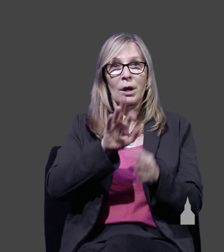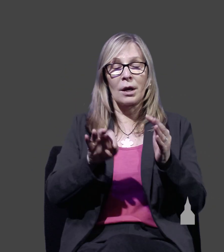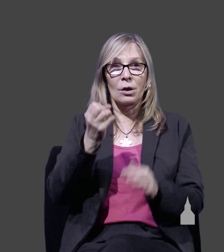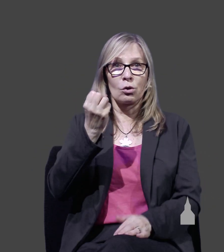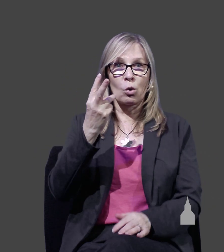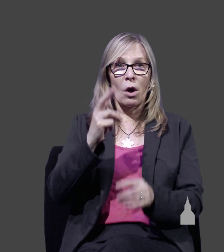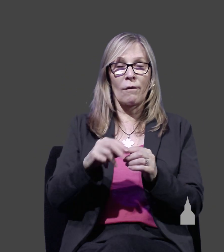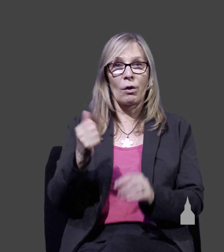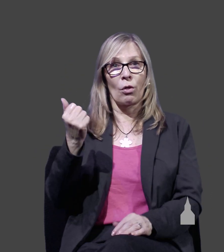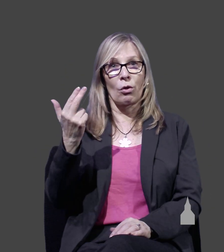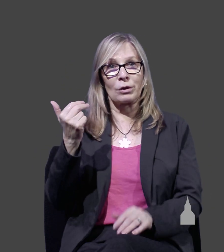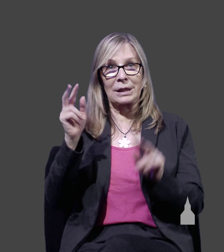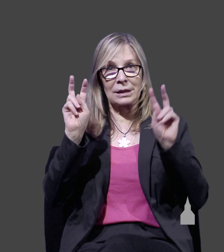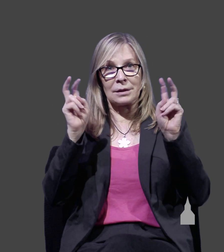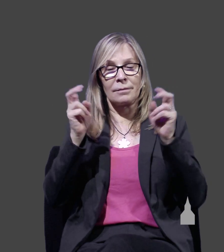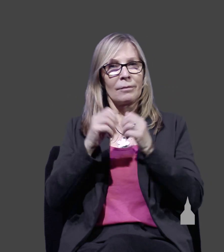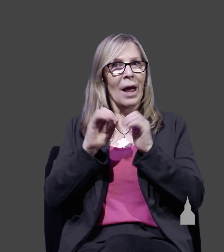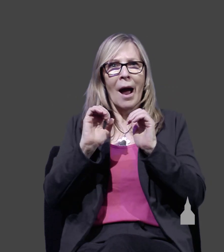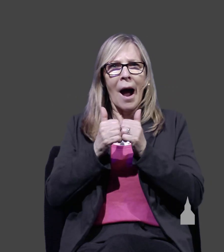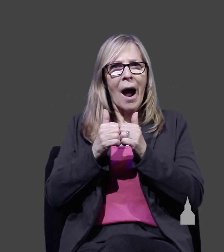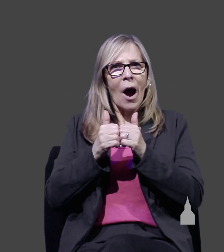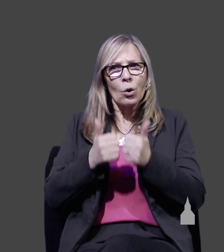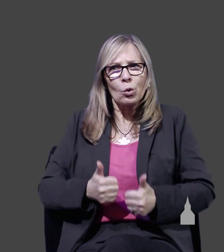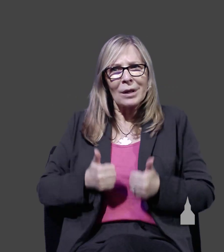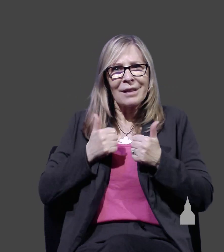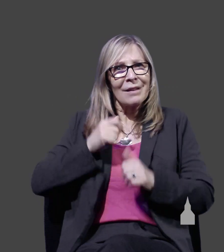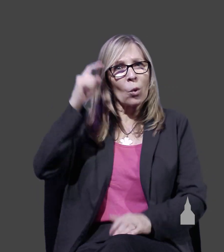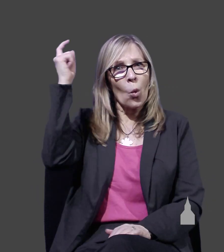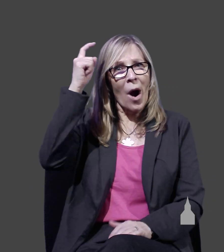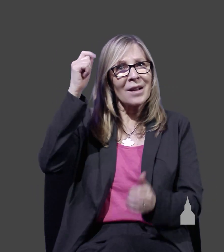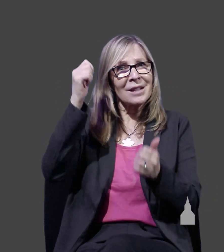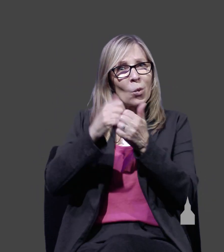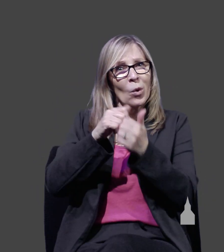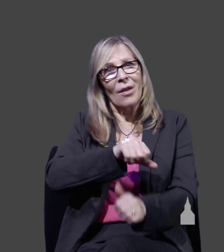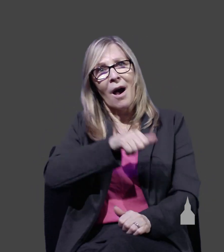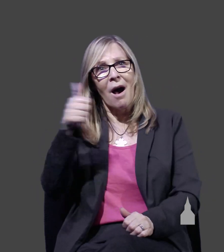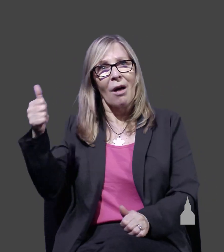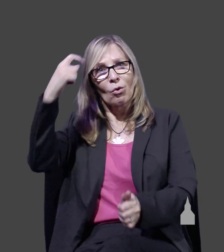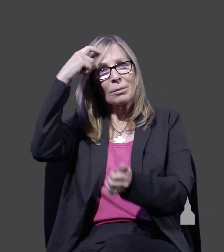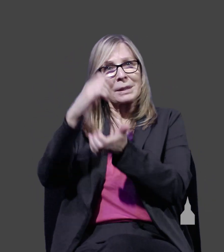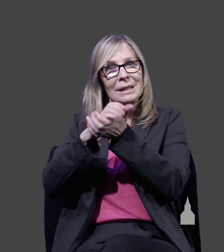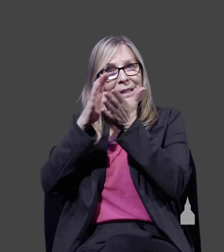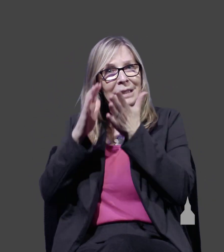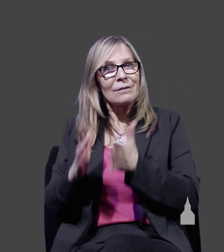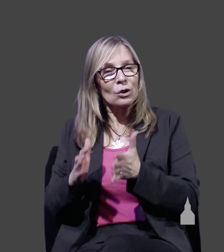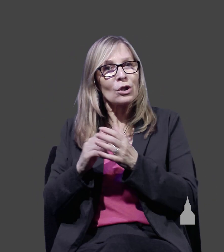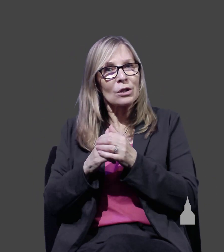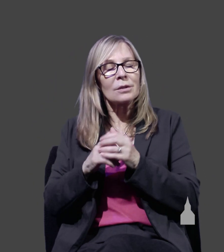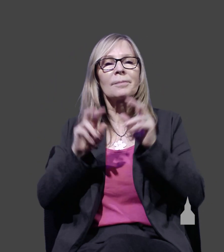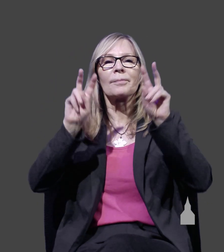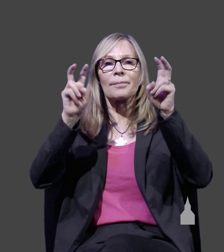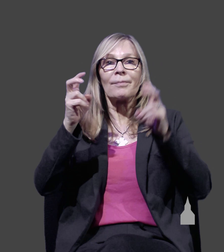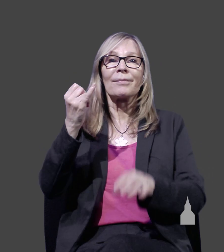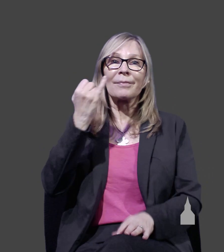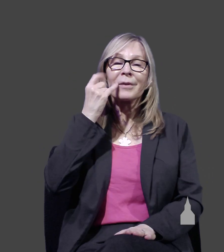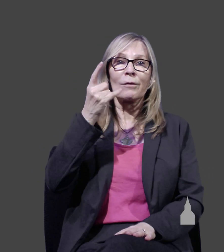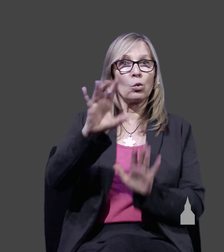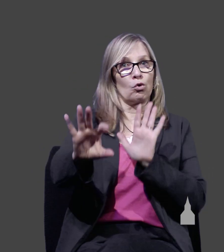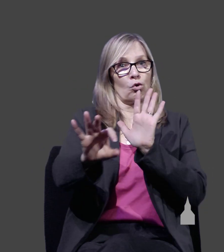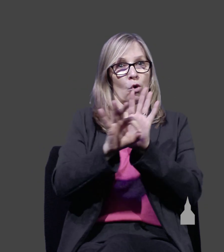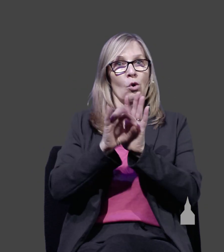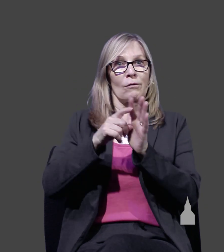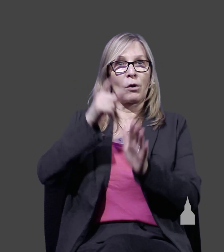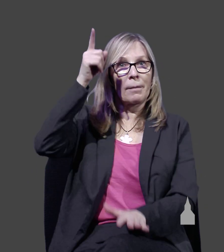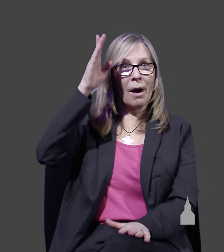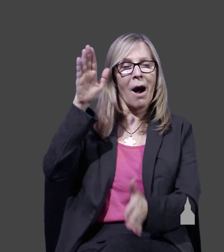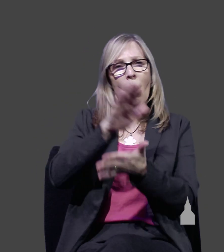He's telling them, how do you walk wisely with other believers? He says this, so as those who have been chosen of God, holy and beloved,